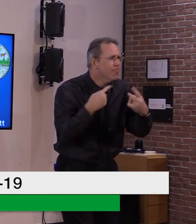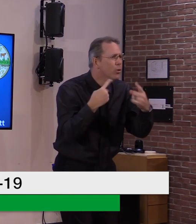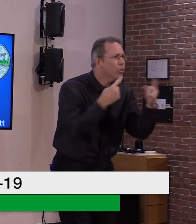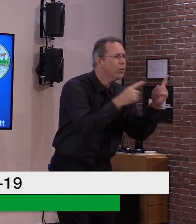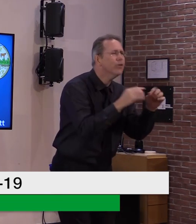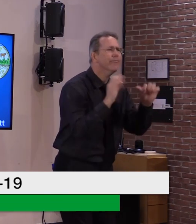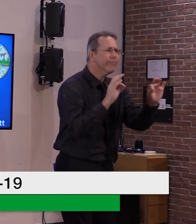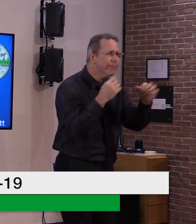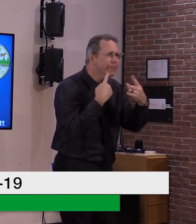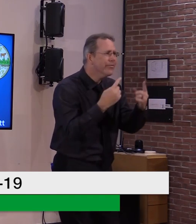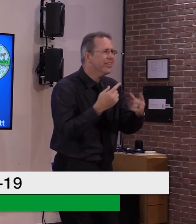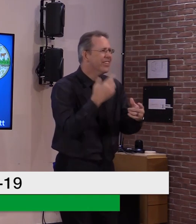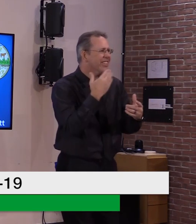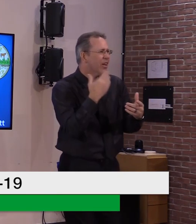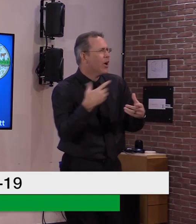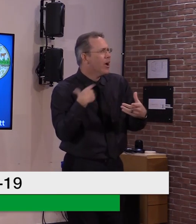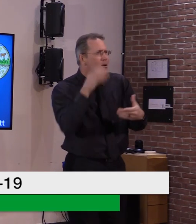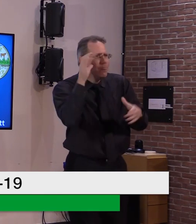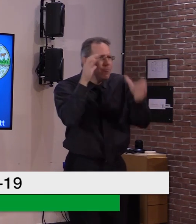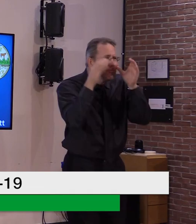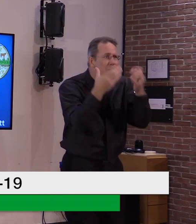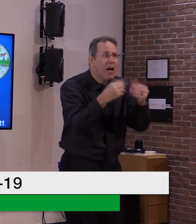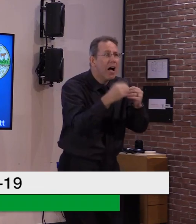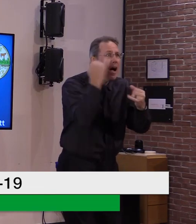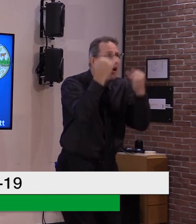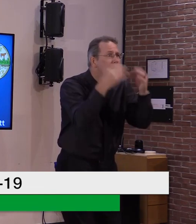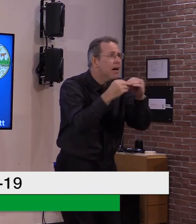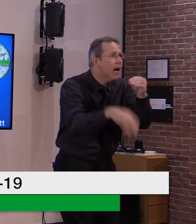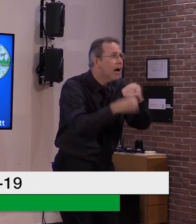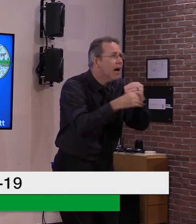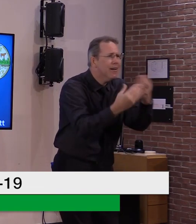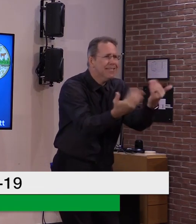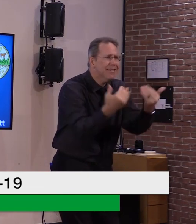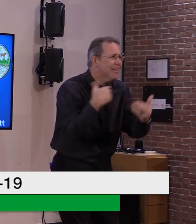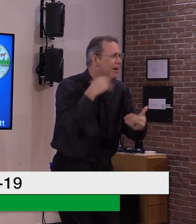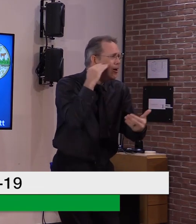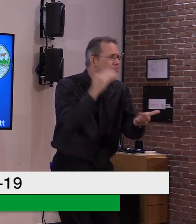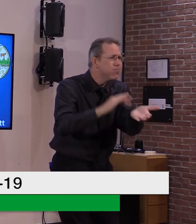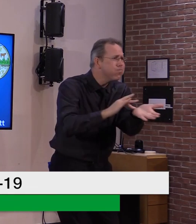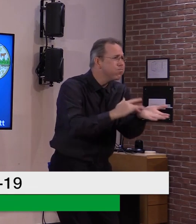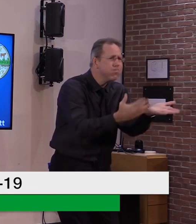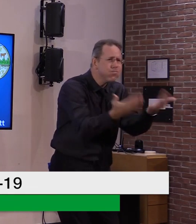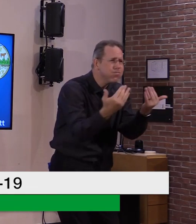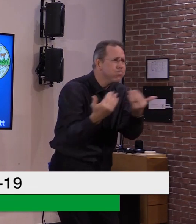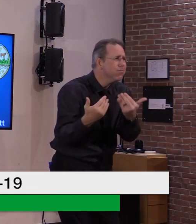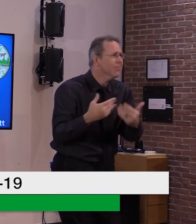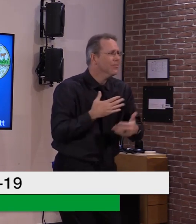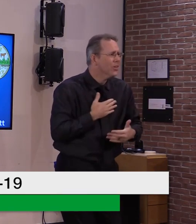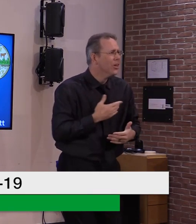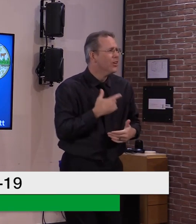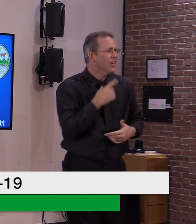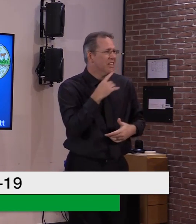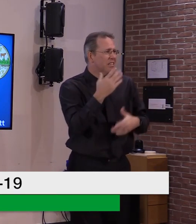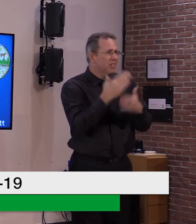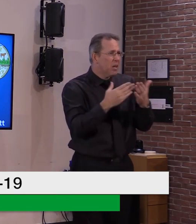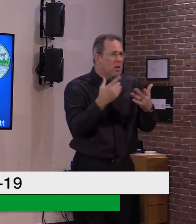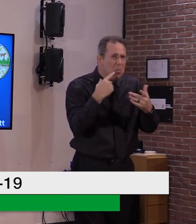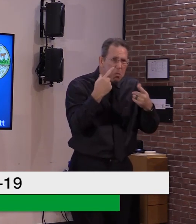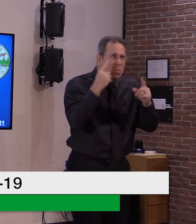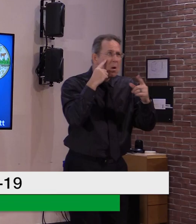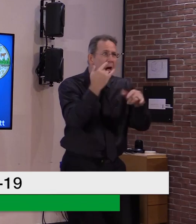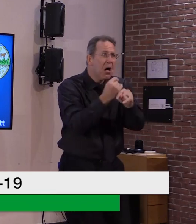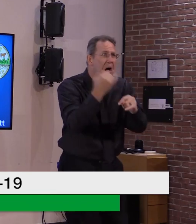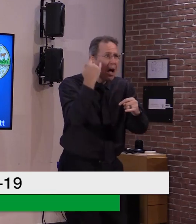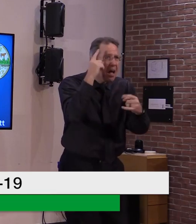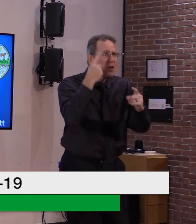bit more of that over the next few months but i'm confident confident we'll get through this and i i'm so blessed myself